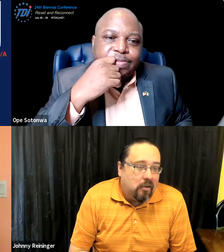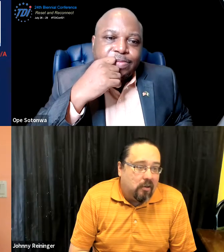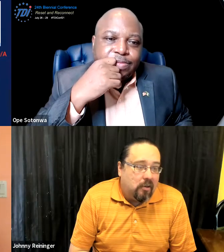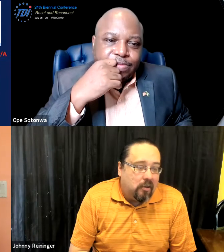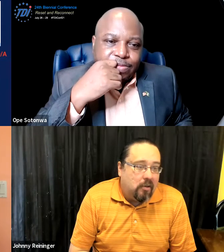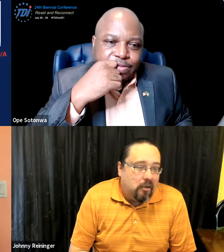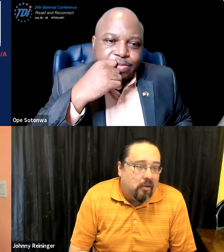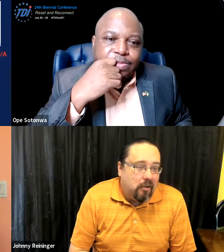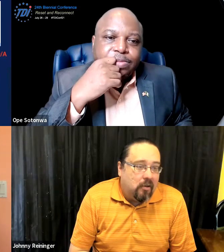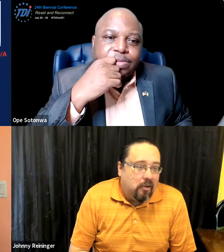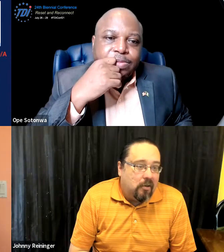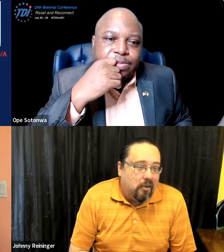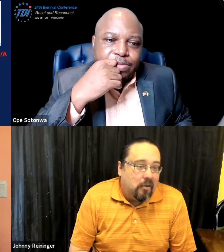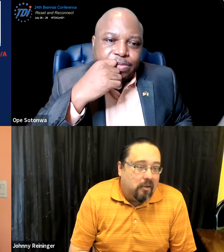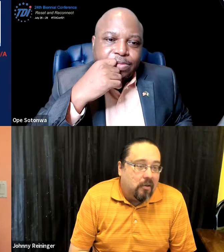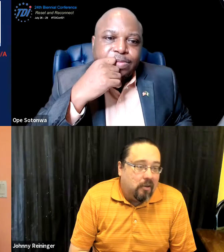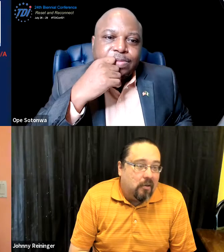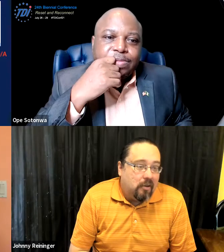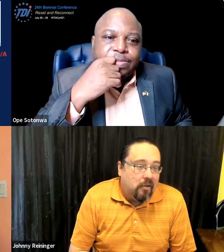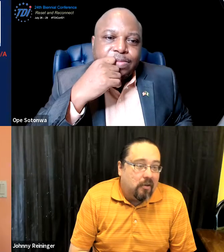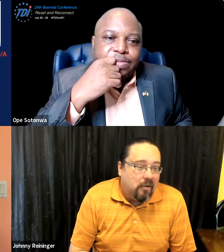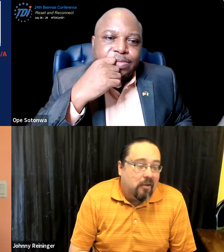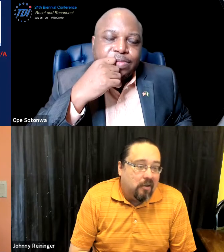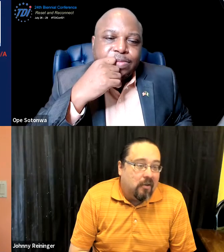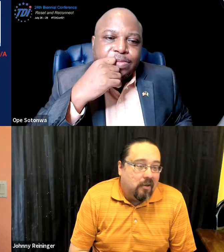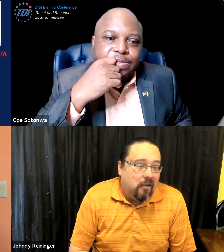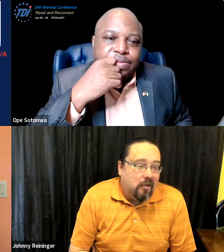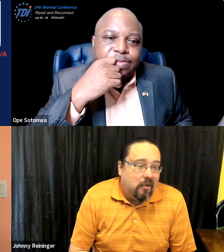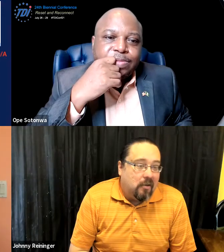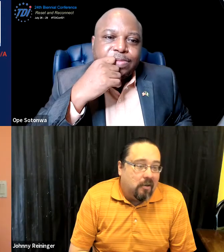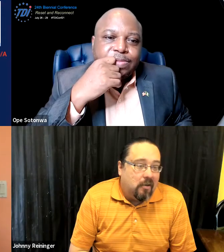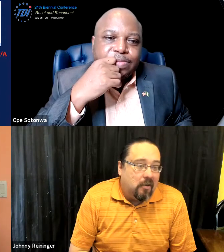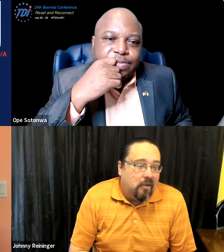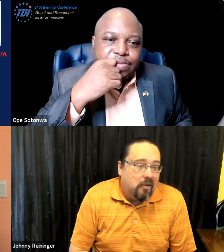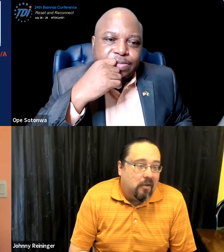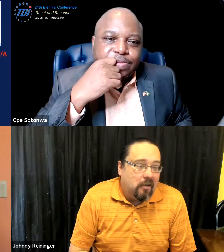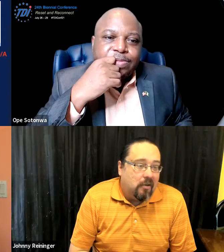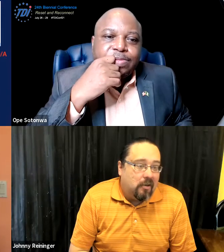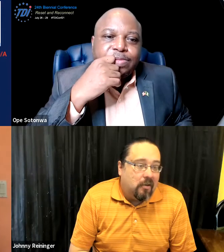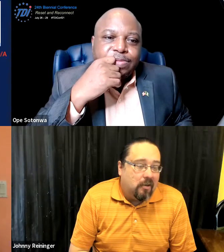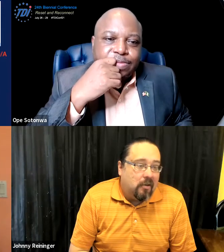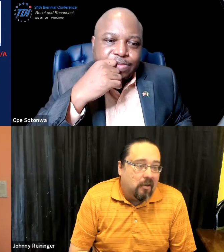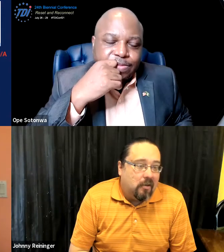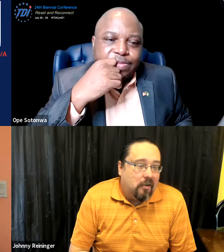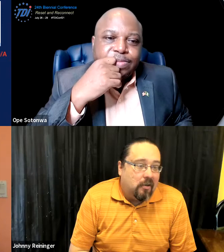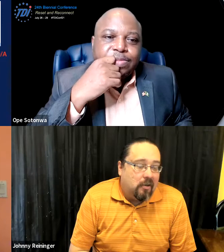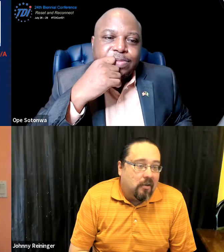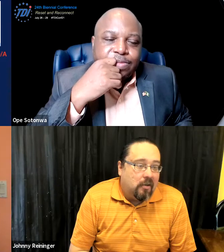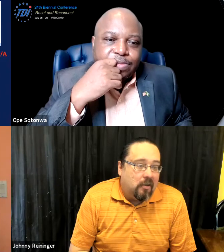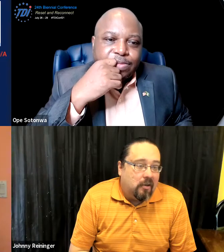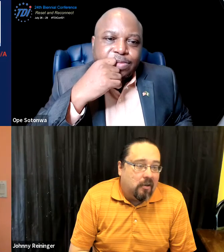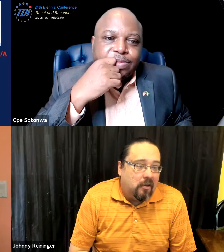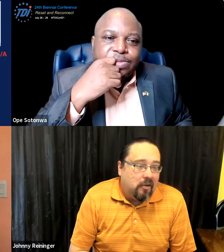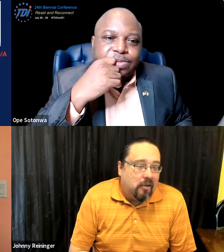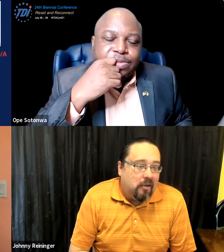on topics of the BIPOC topics. And I think to get out of your